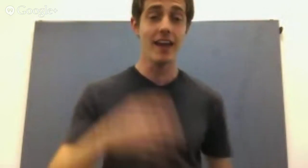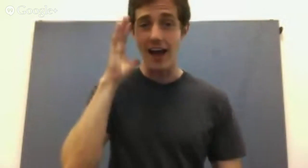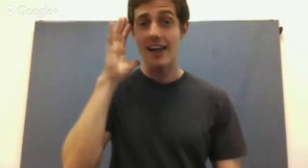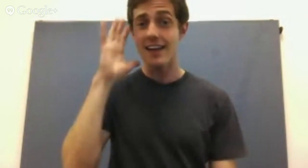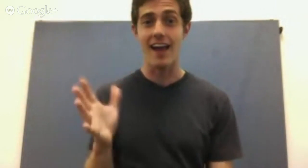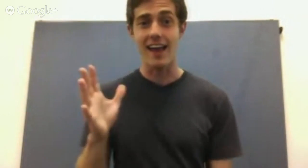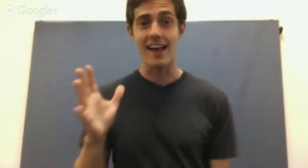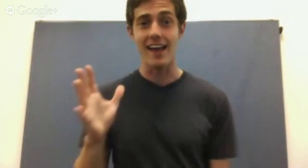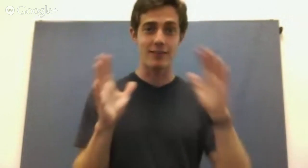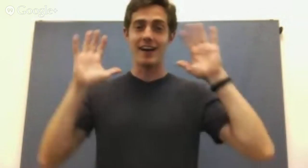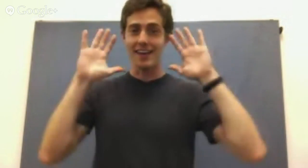I hate